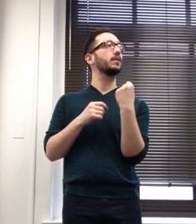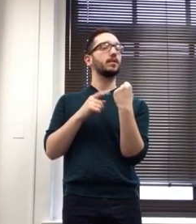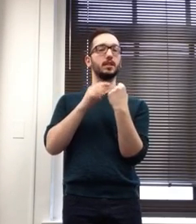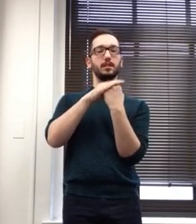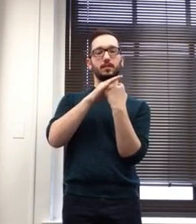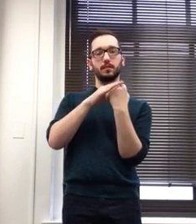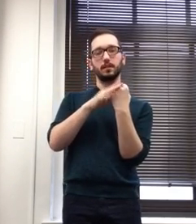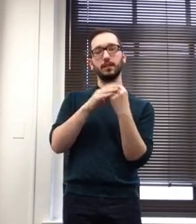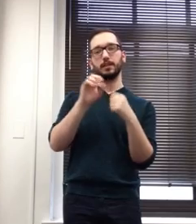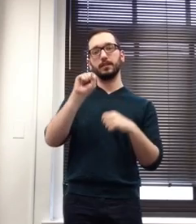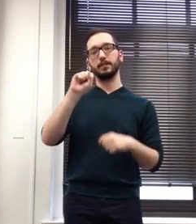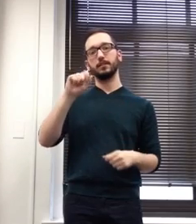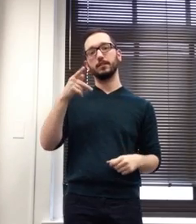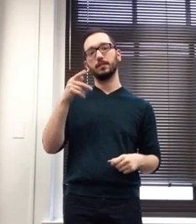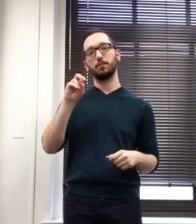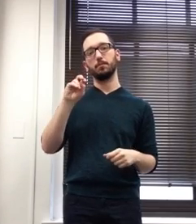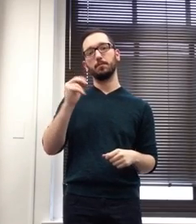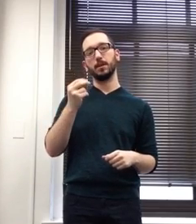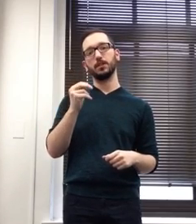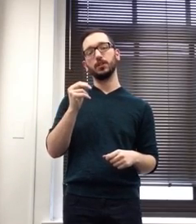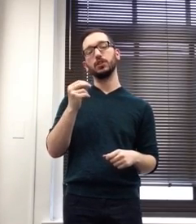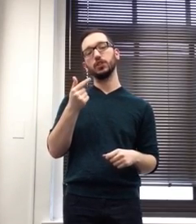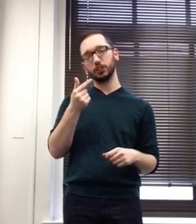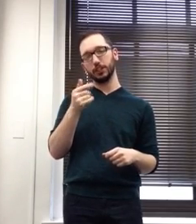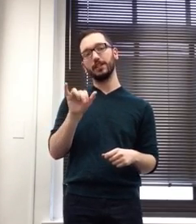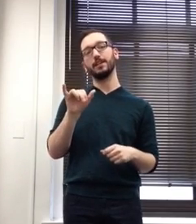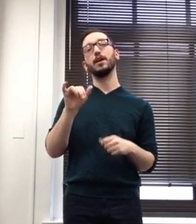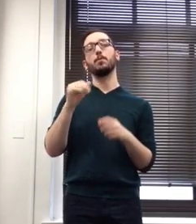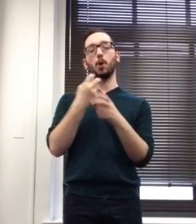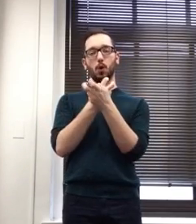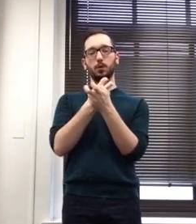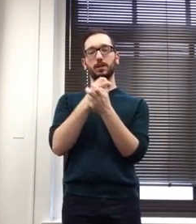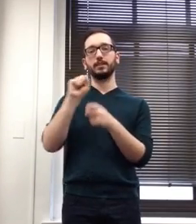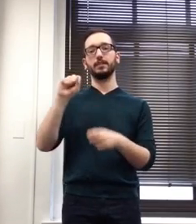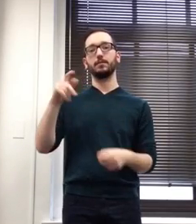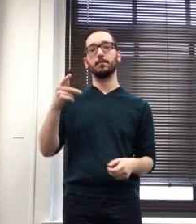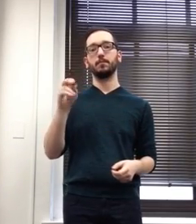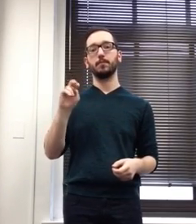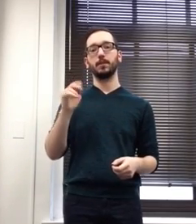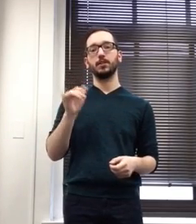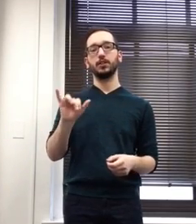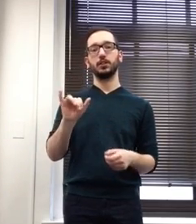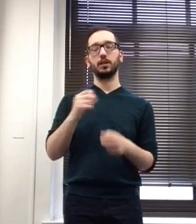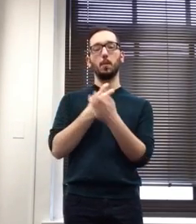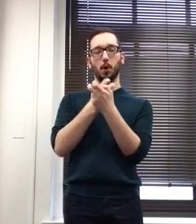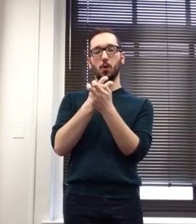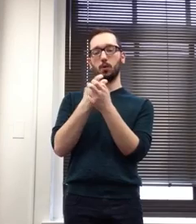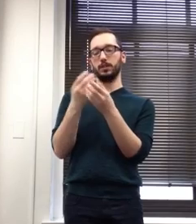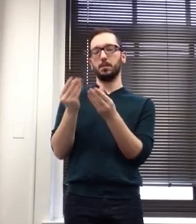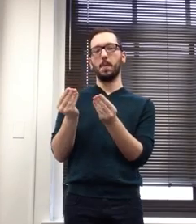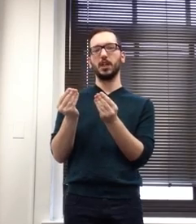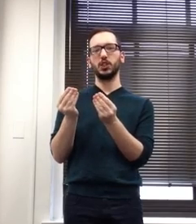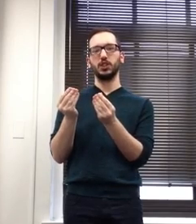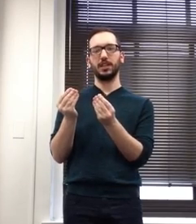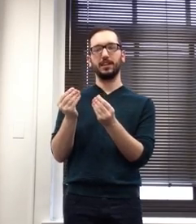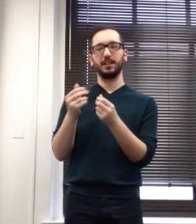Spongy bone. Spongy bone. Guys and girls, spongy bone, because it's made just like it looks and feels